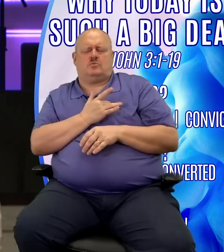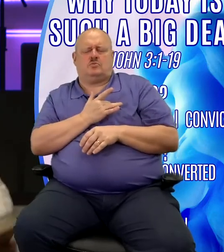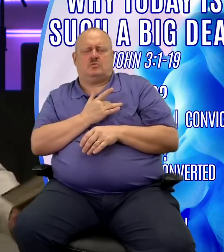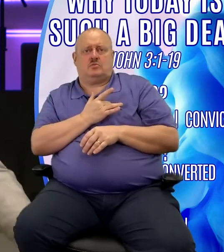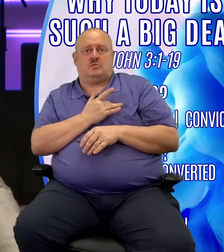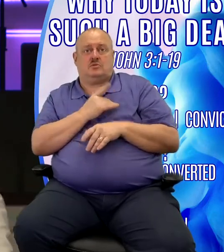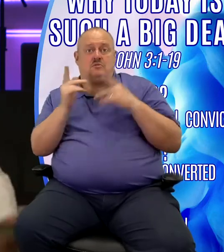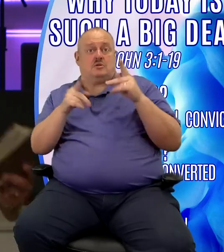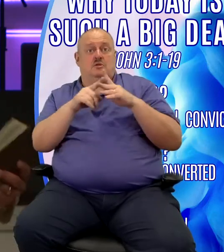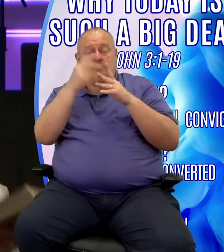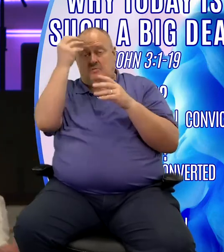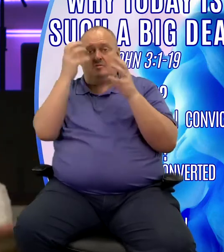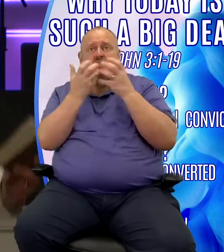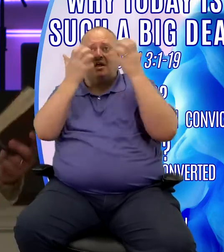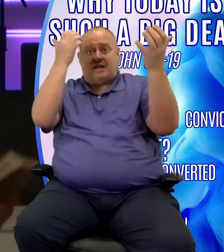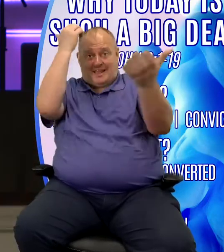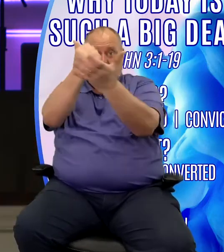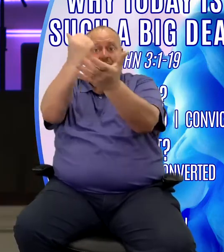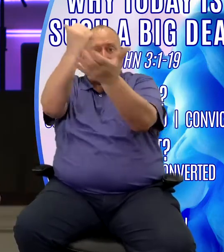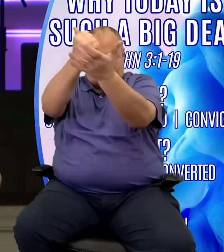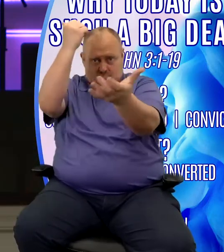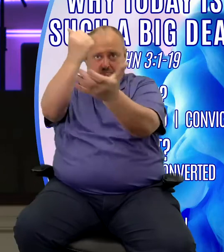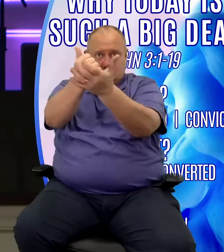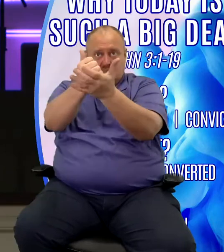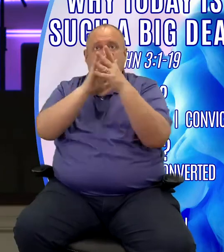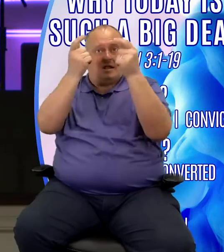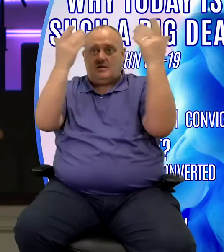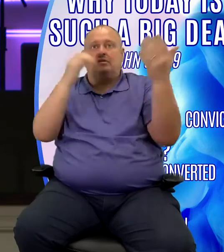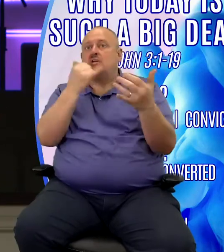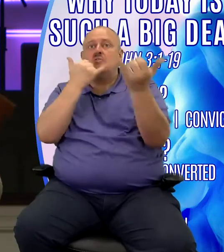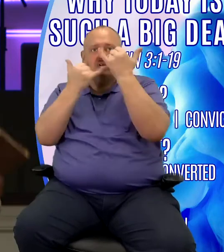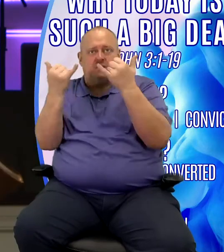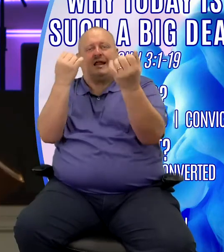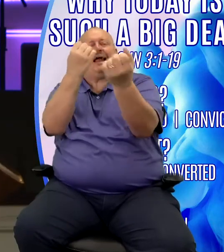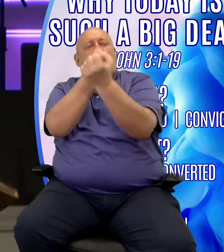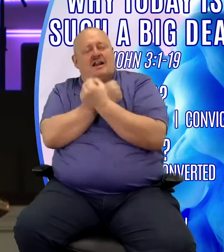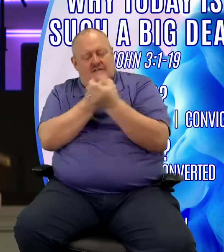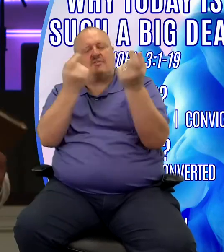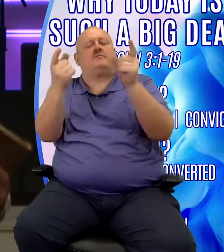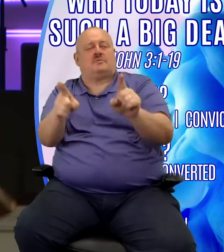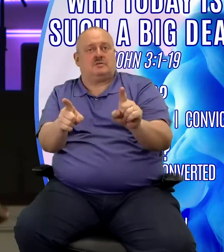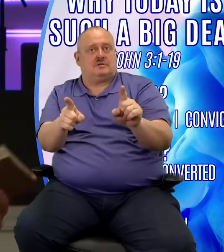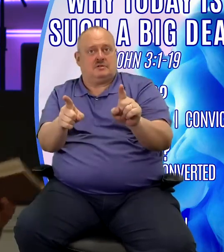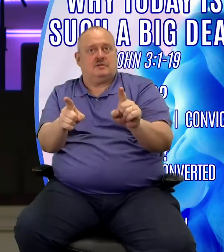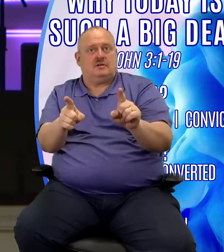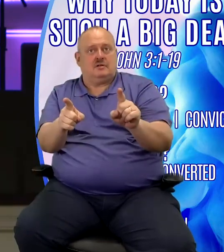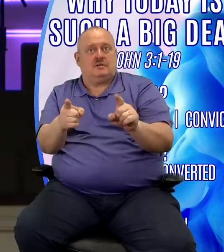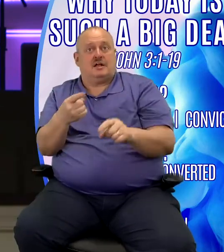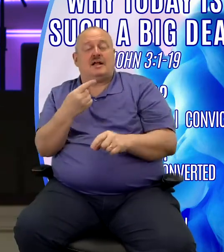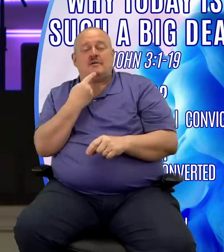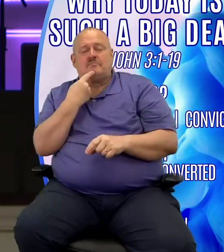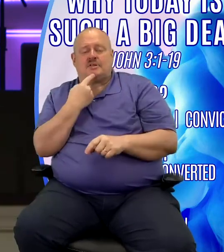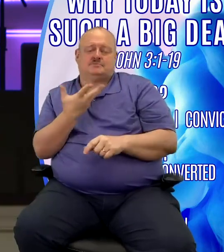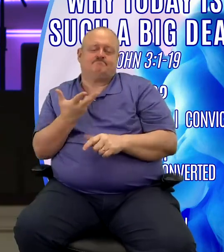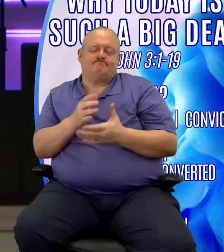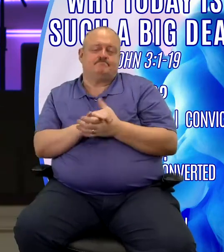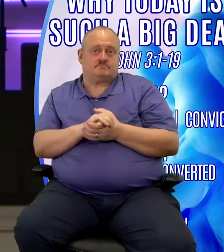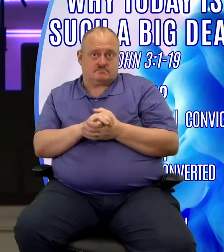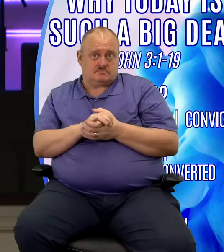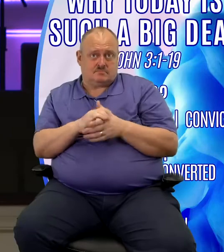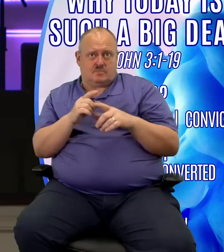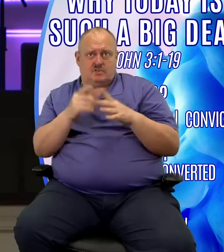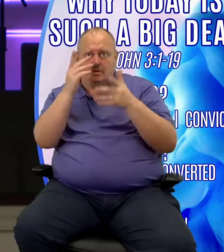who begin to shout the amens and the hallelujahs in a service, don't get me wrong, I love when that happens, and I kind of miss it in these days. But